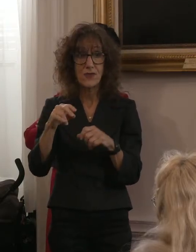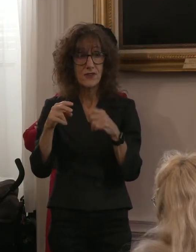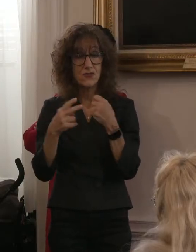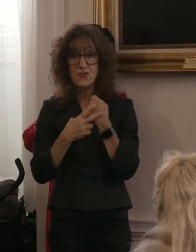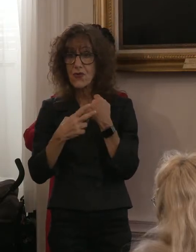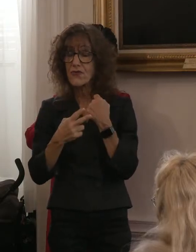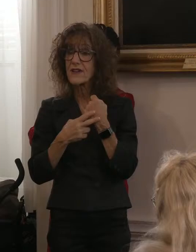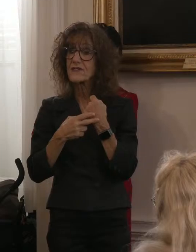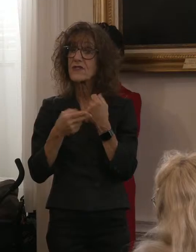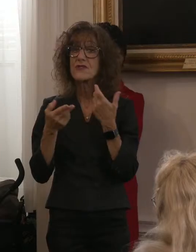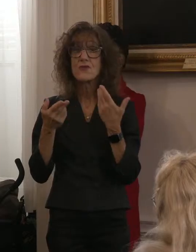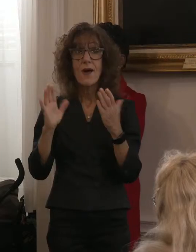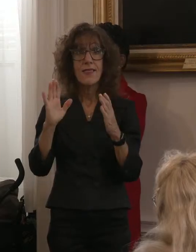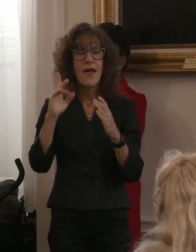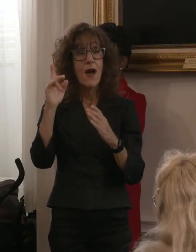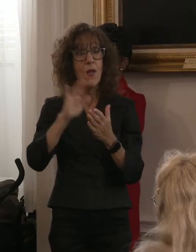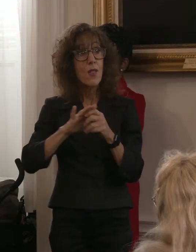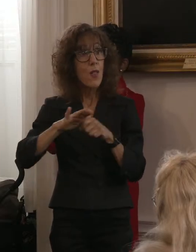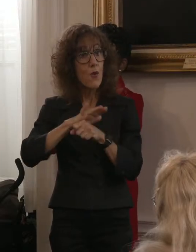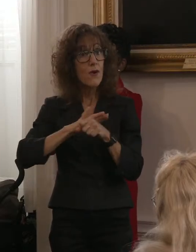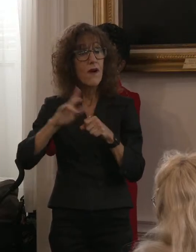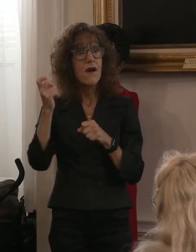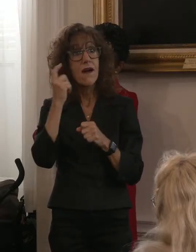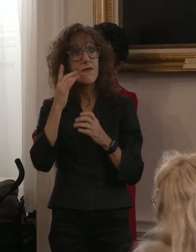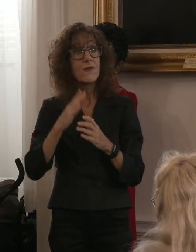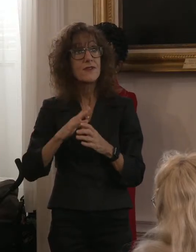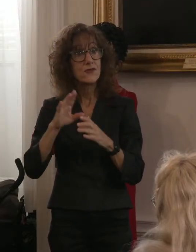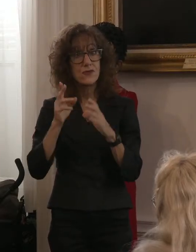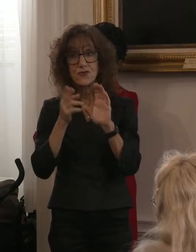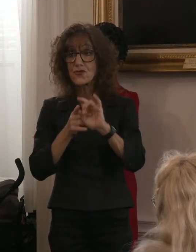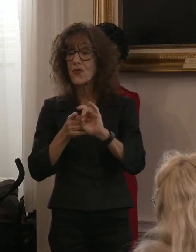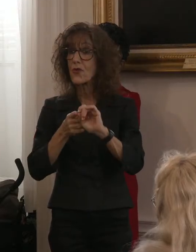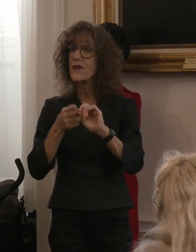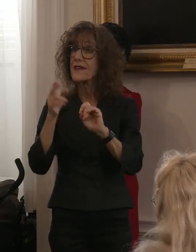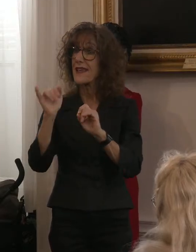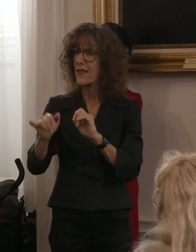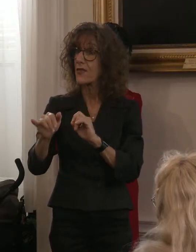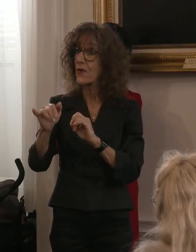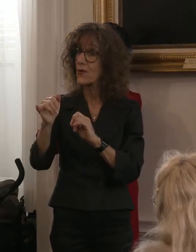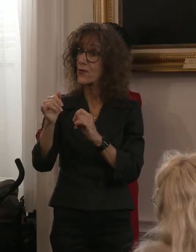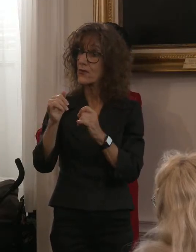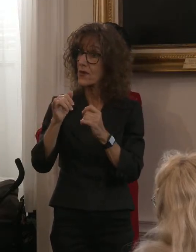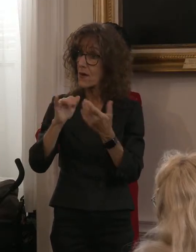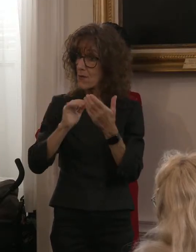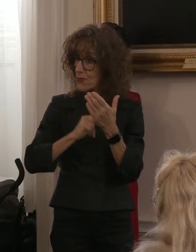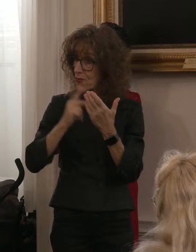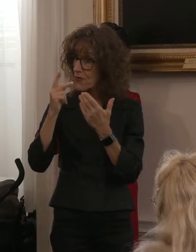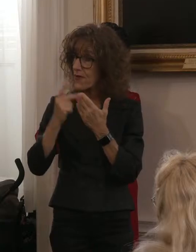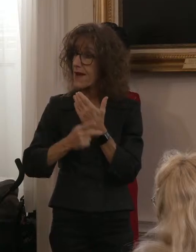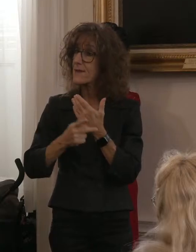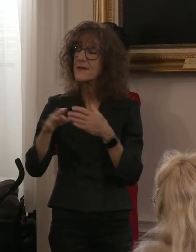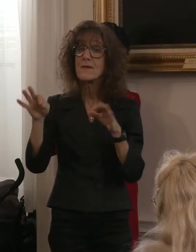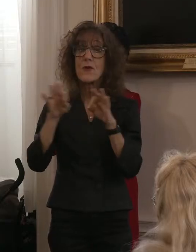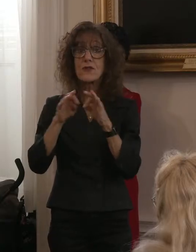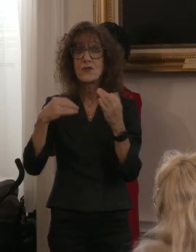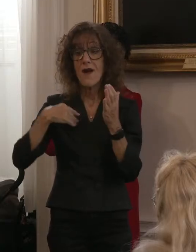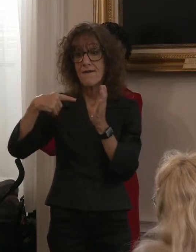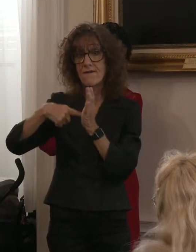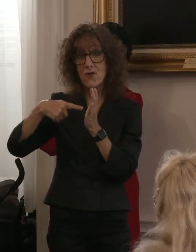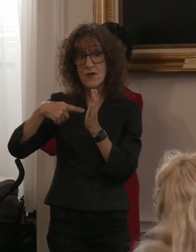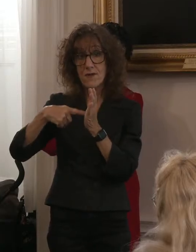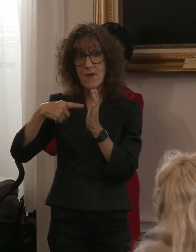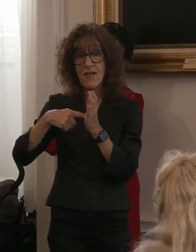and allow local government to join in community solar programs. It is essential that we have more affordable and